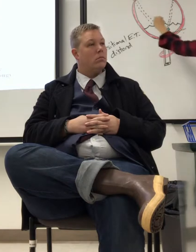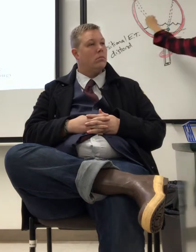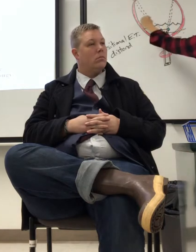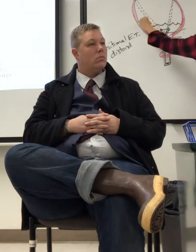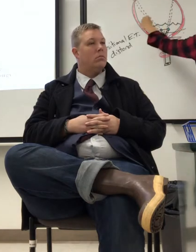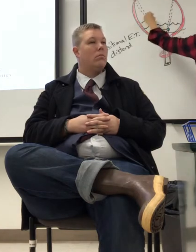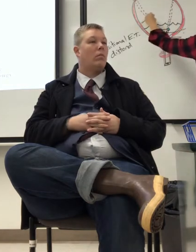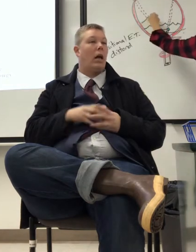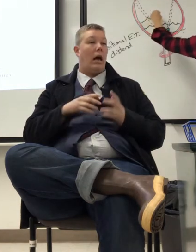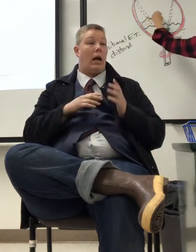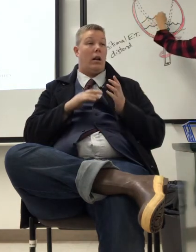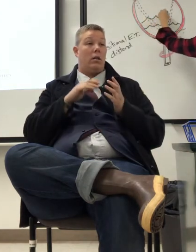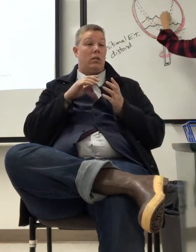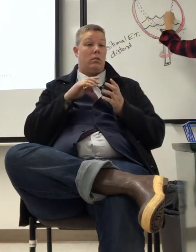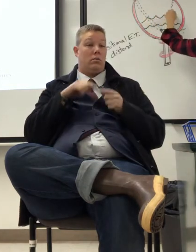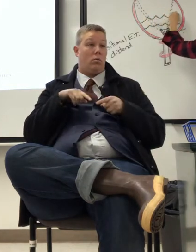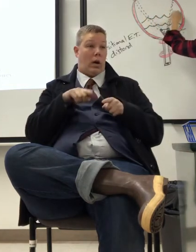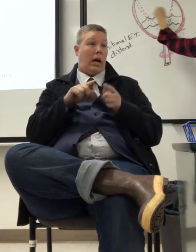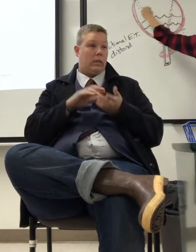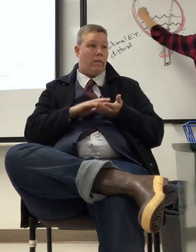And as it fills up and fills up,